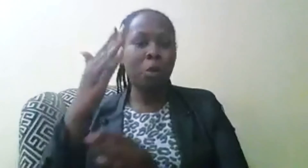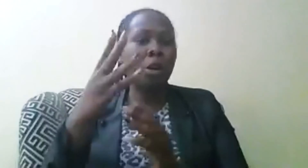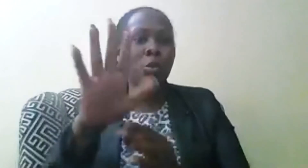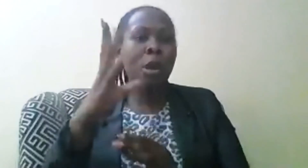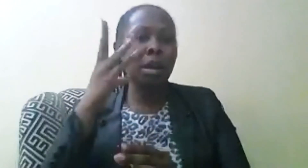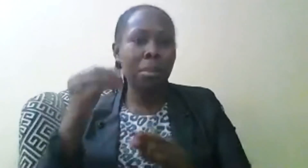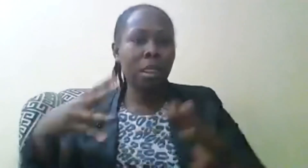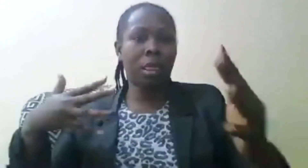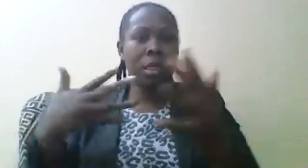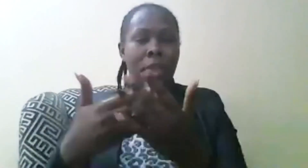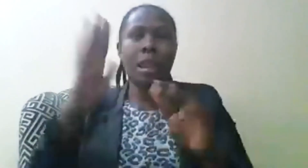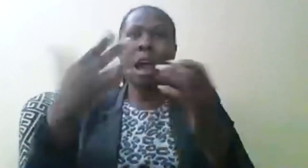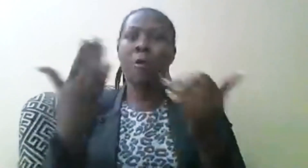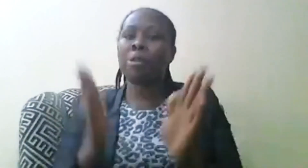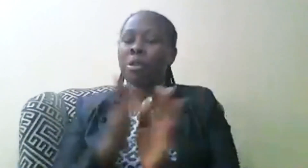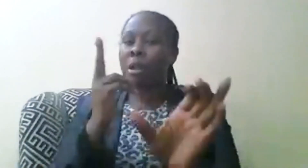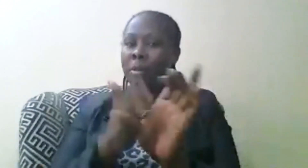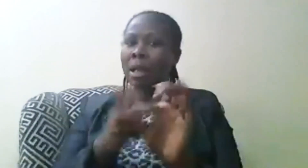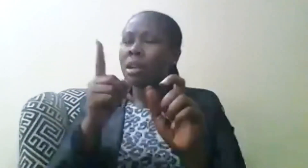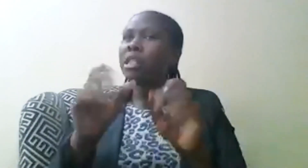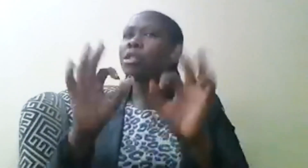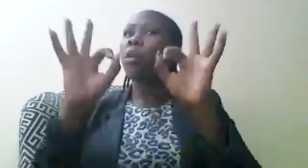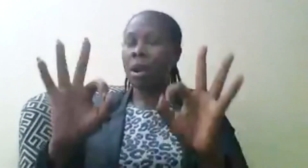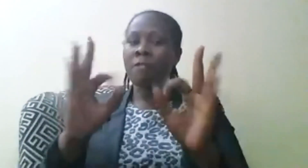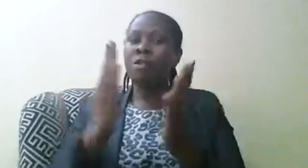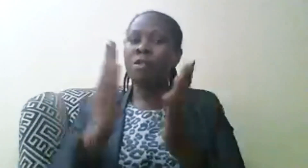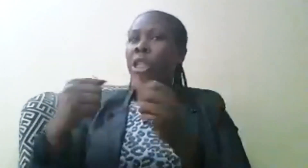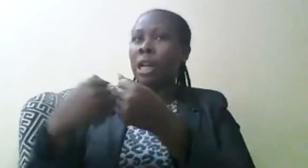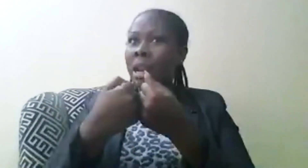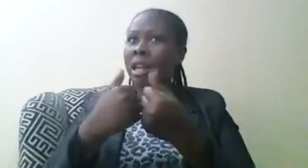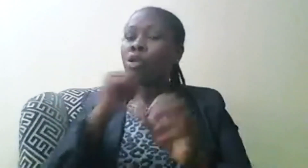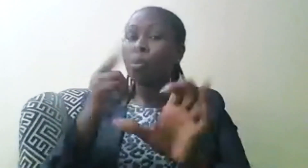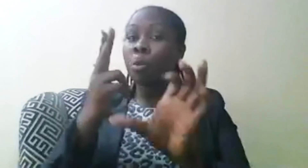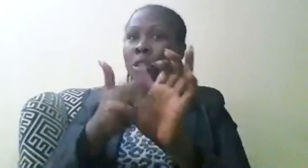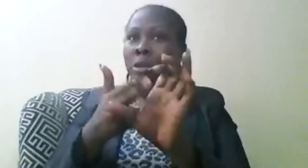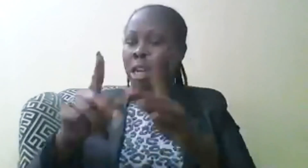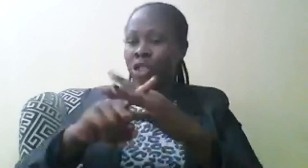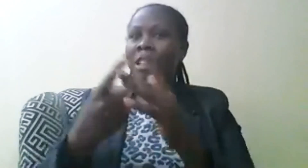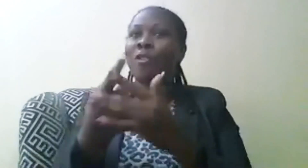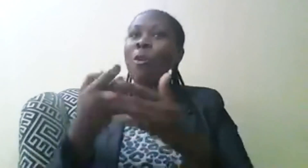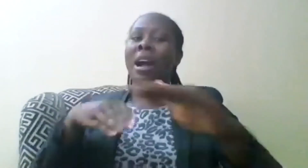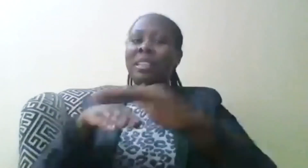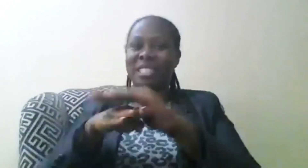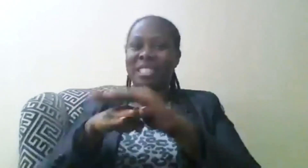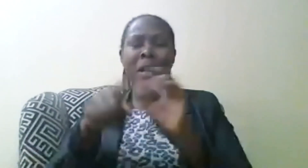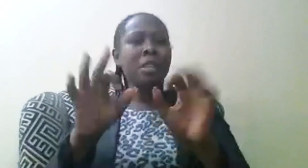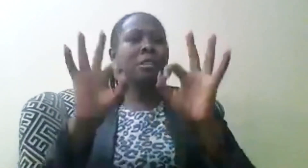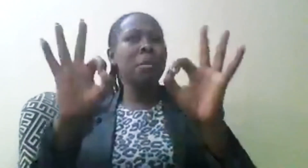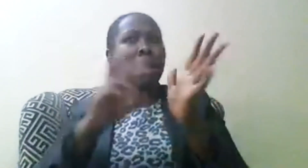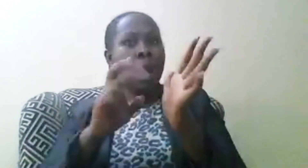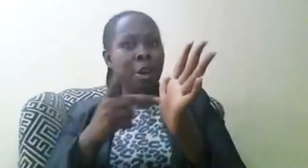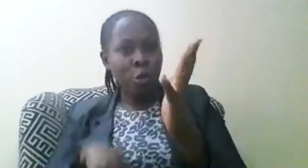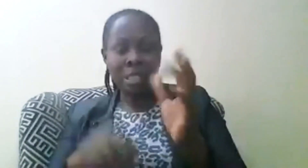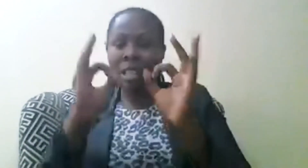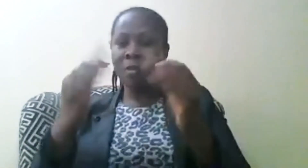Thank you so much for your presentation and your experience. And this was very wonderful about the challenges,